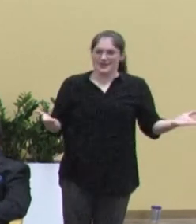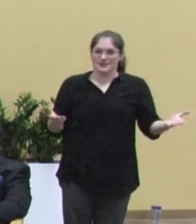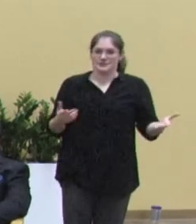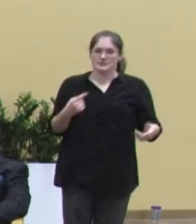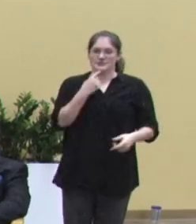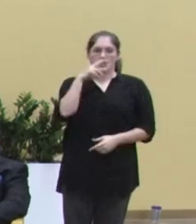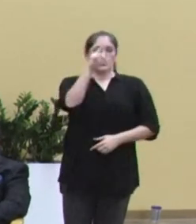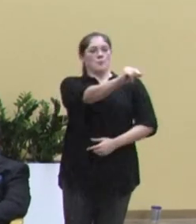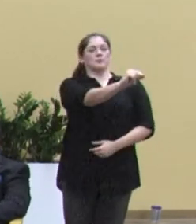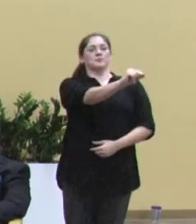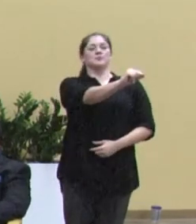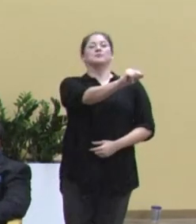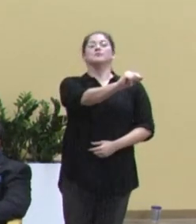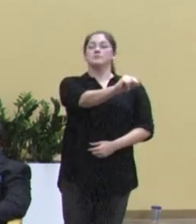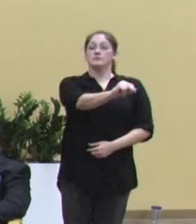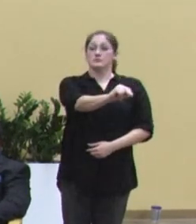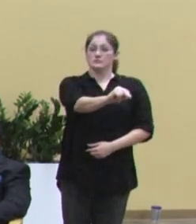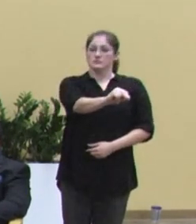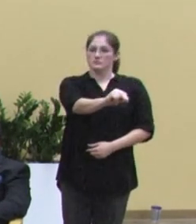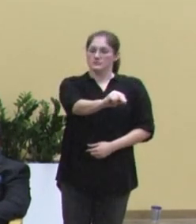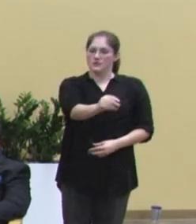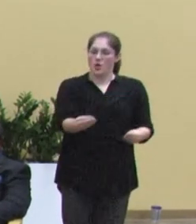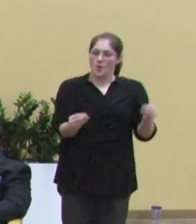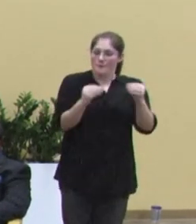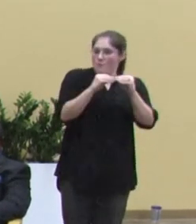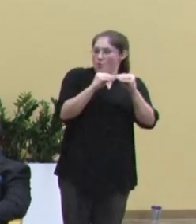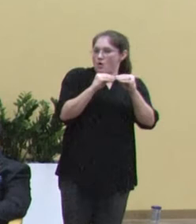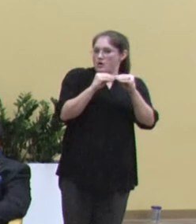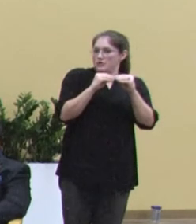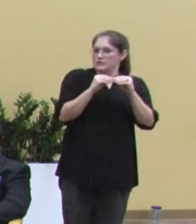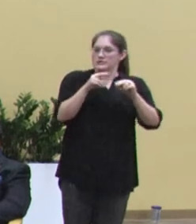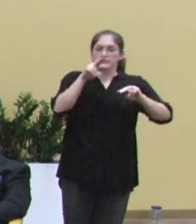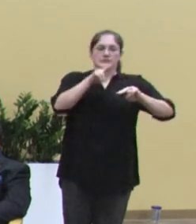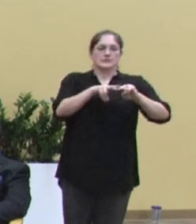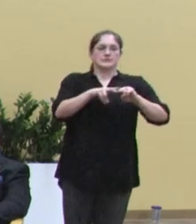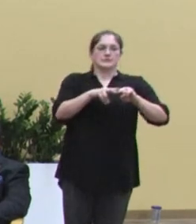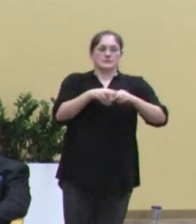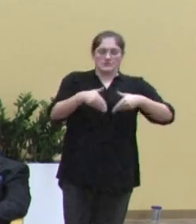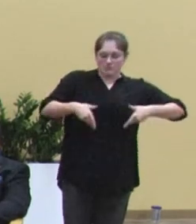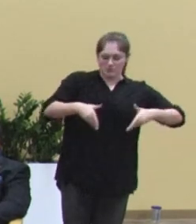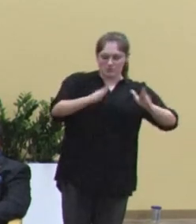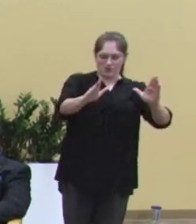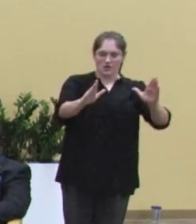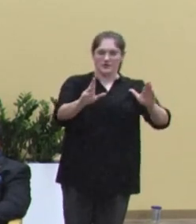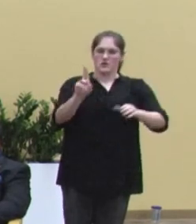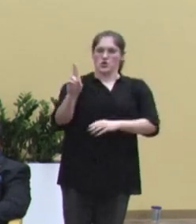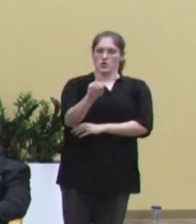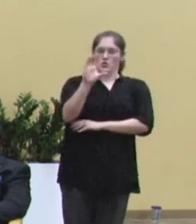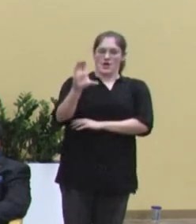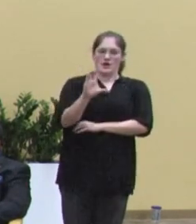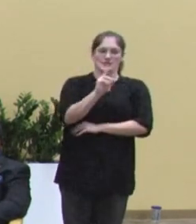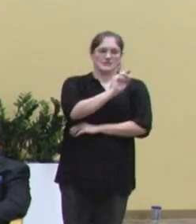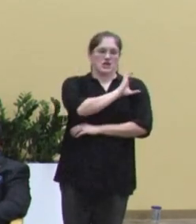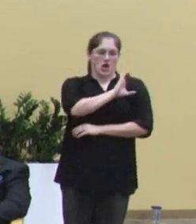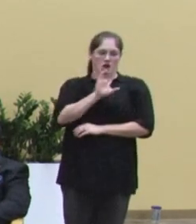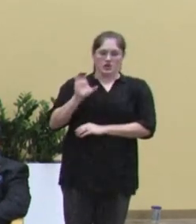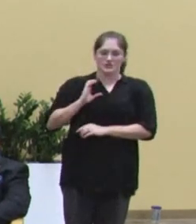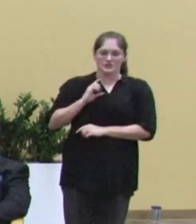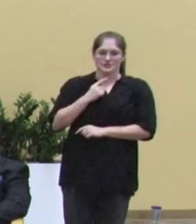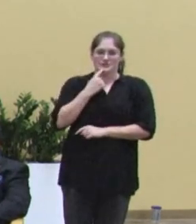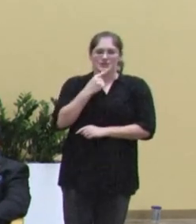no. Further, we're gonna sit in the halls of our United States Congress and call him a